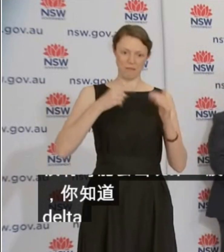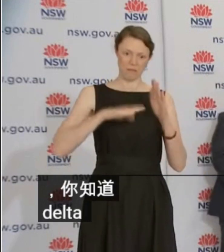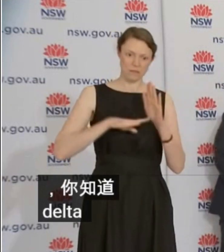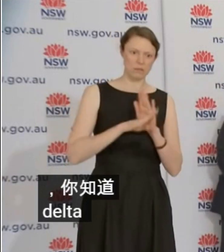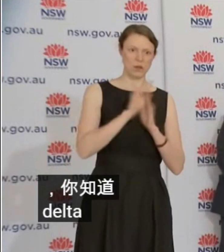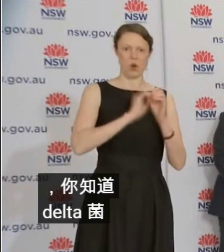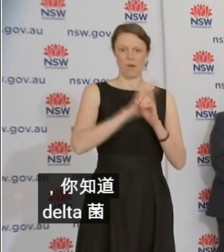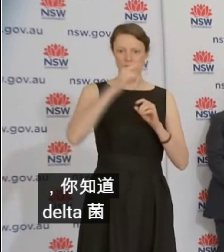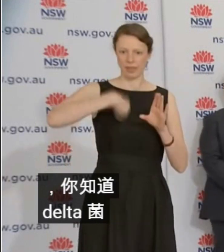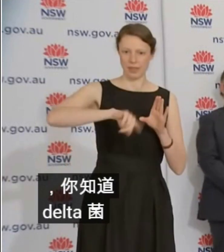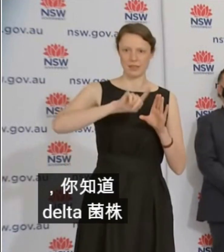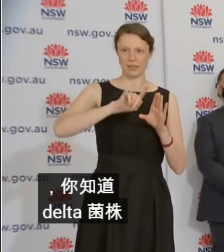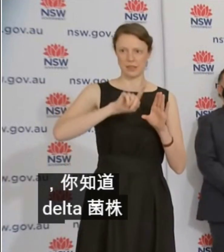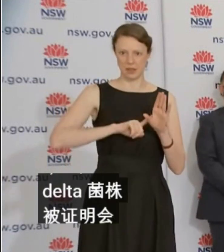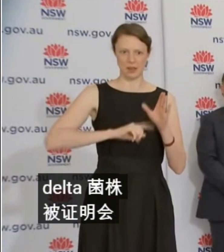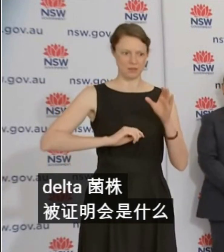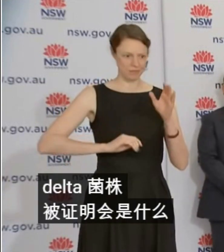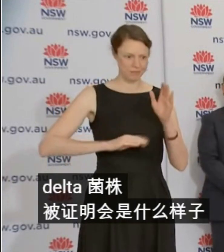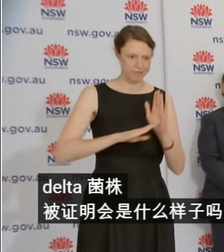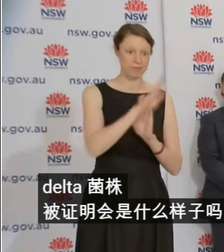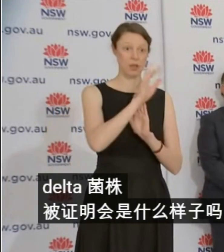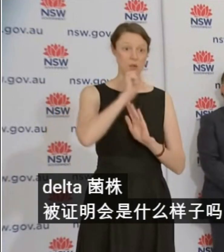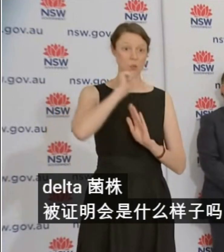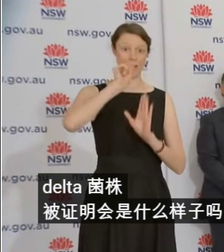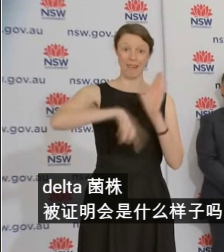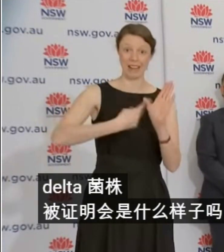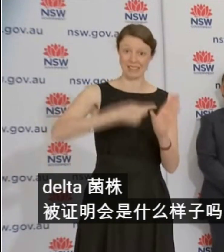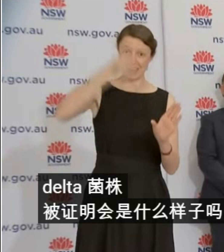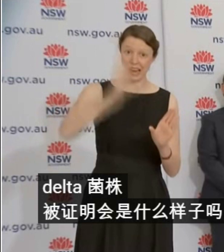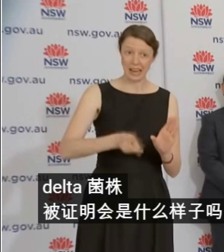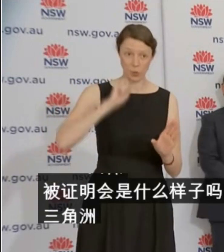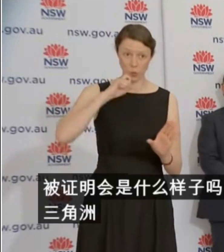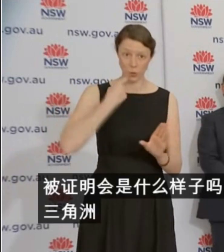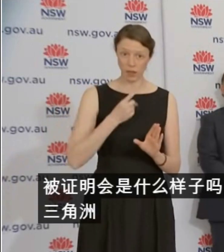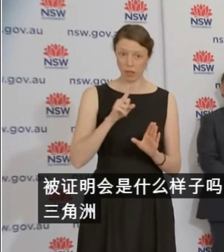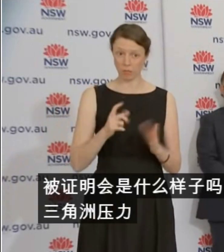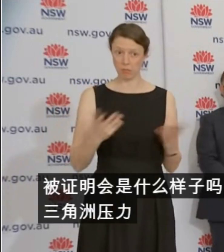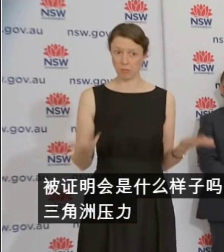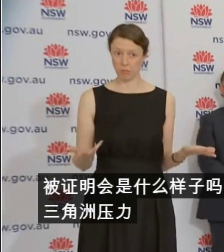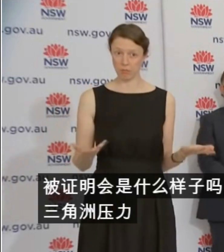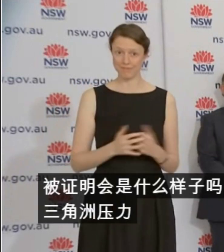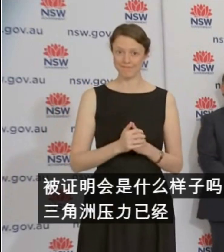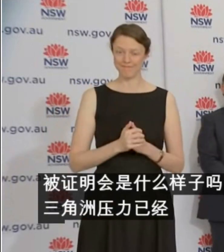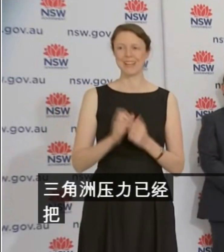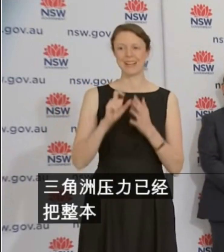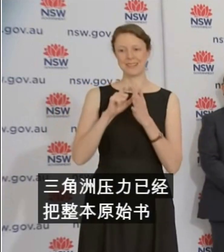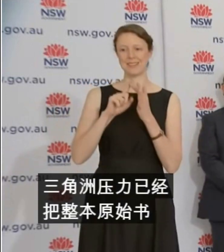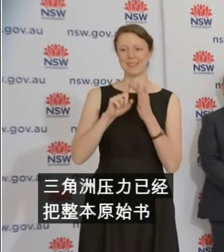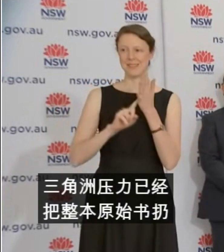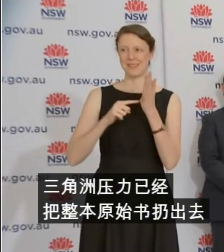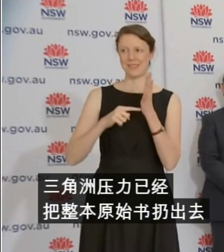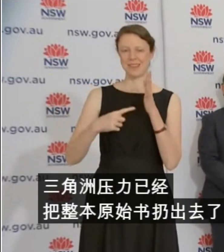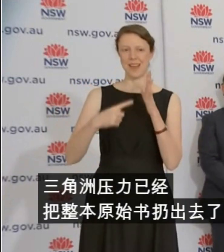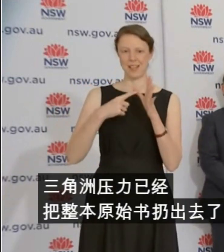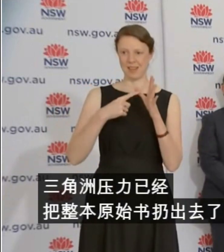that will look like? Look, the Delta strain has proved to be formidable in dealing with traditional systems. The Delta strain has thrown the whole rule